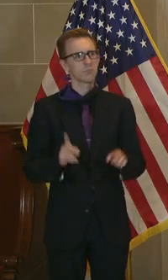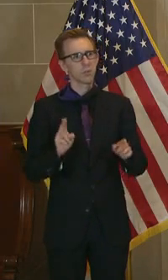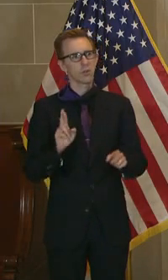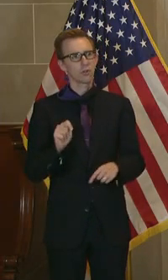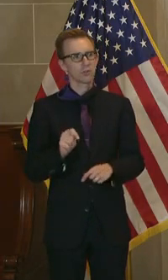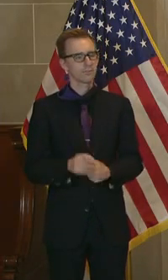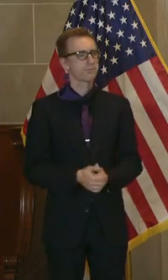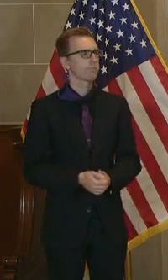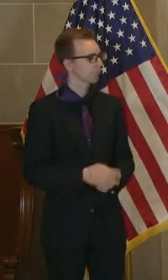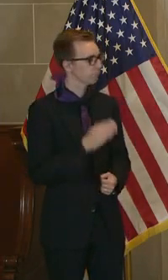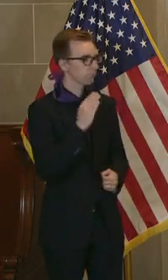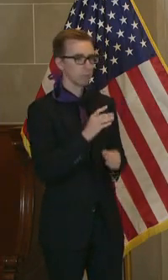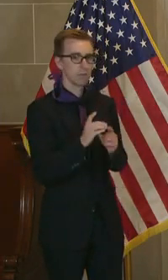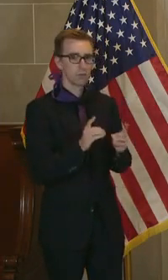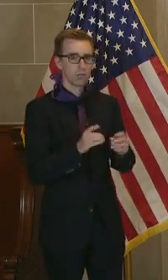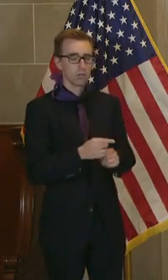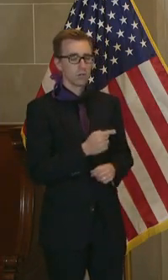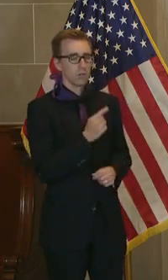Hi, Director.